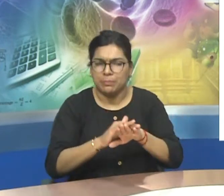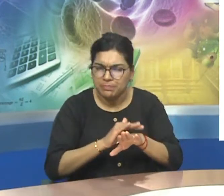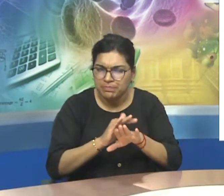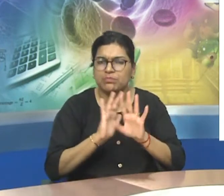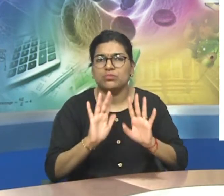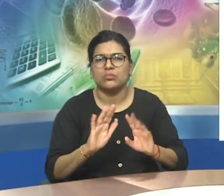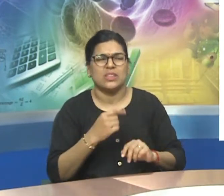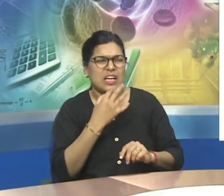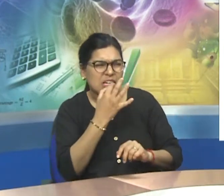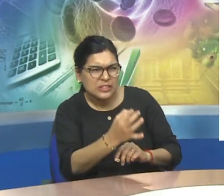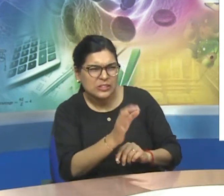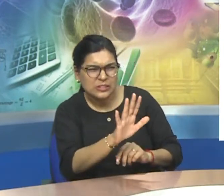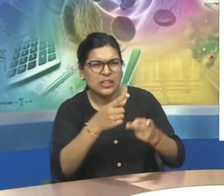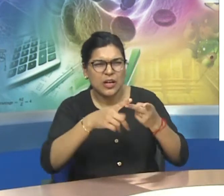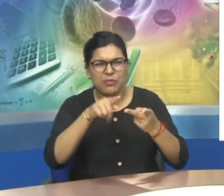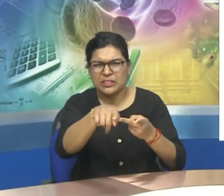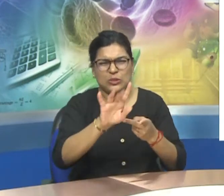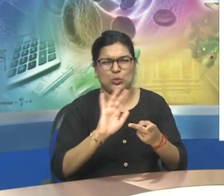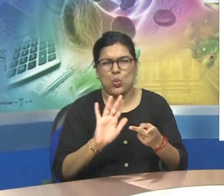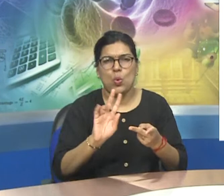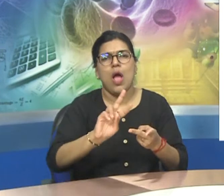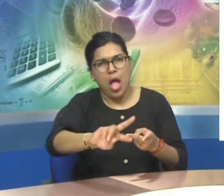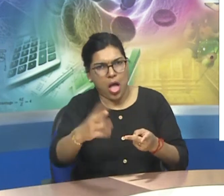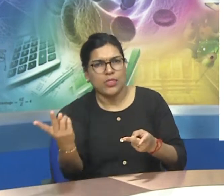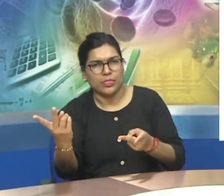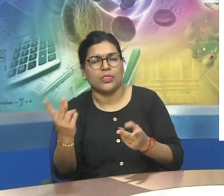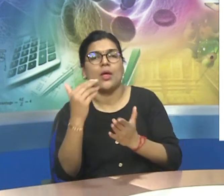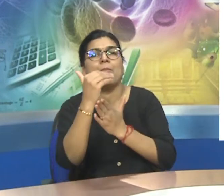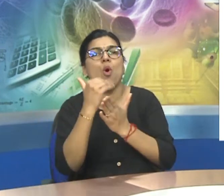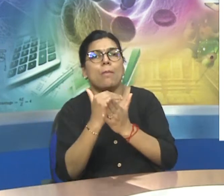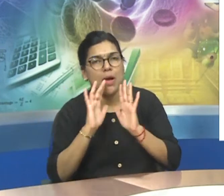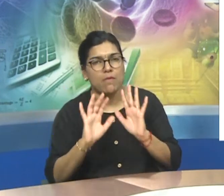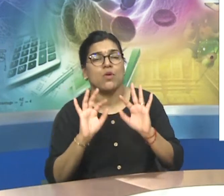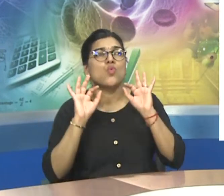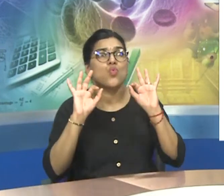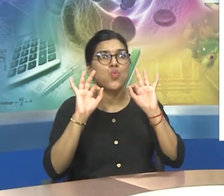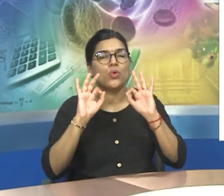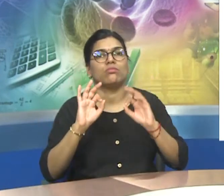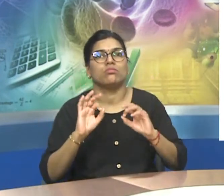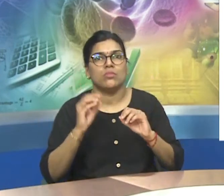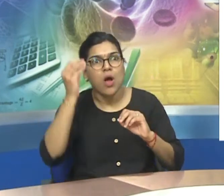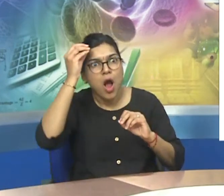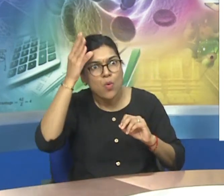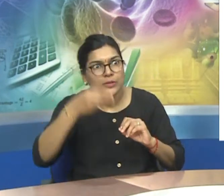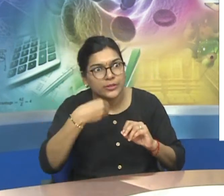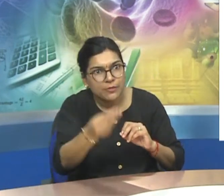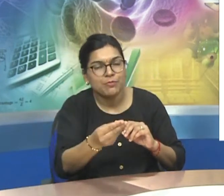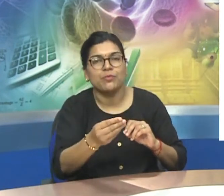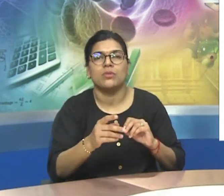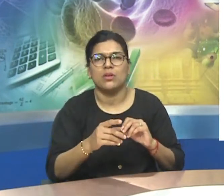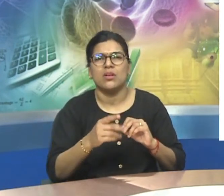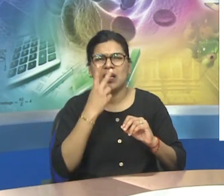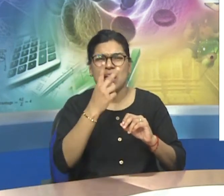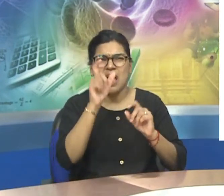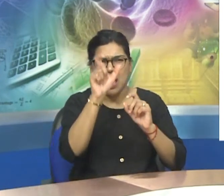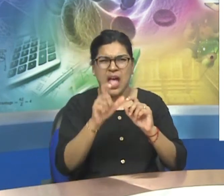So I request you to watch the good programs and also educate